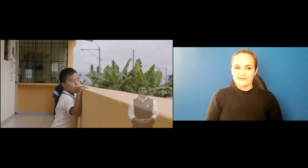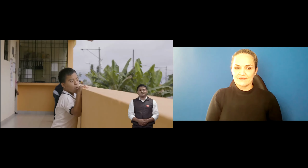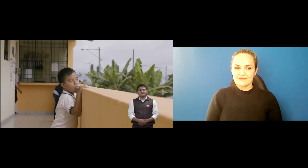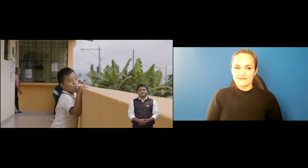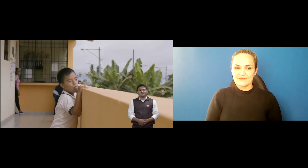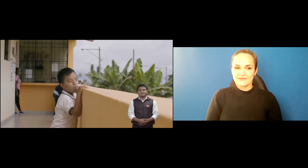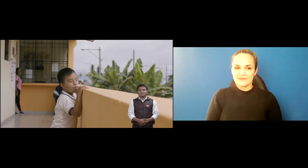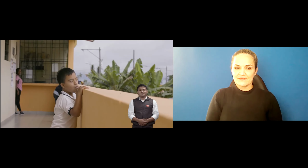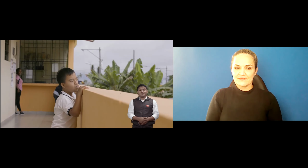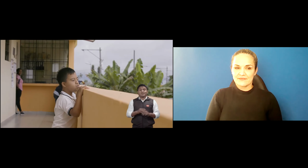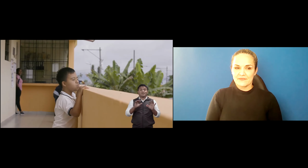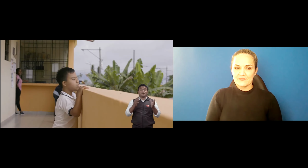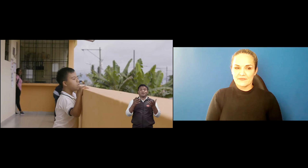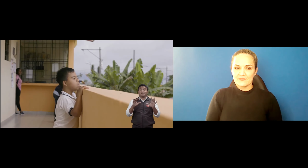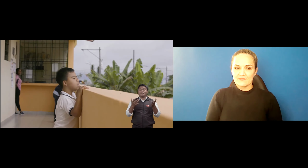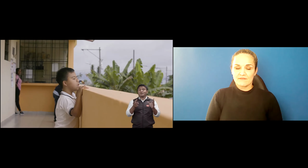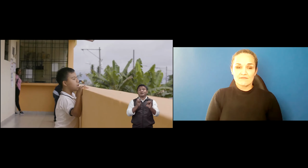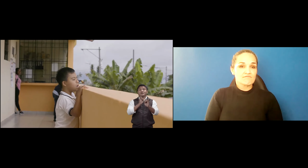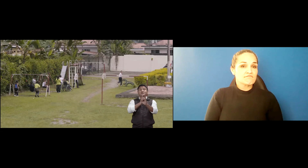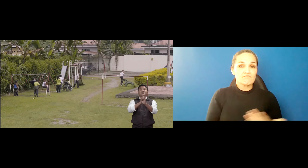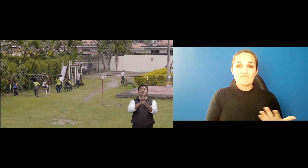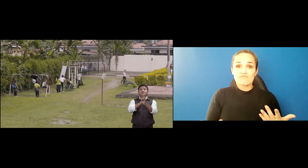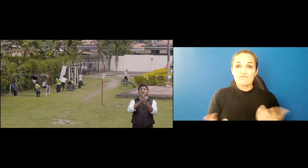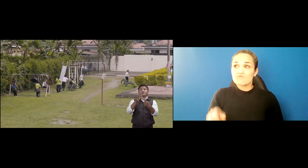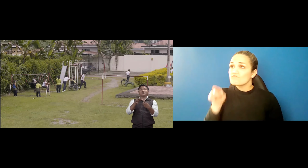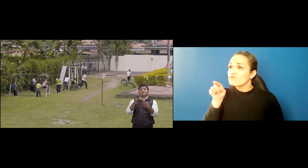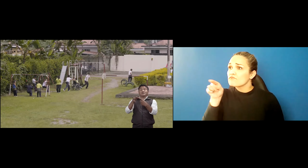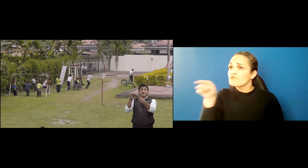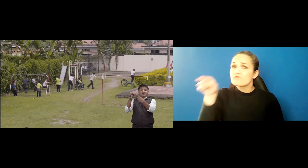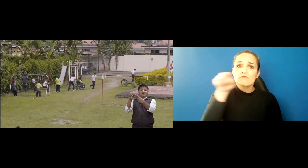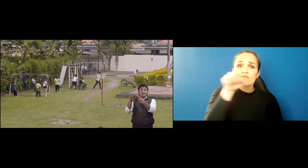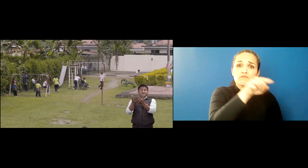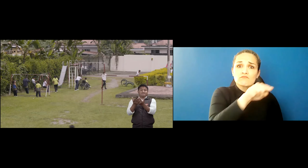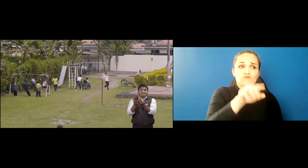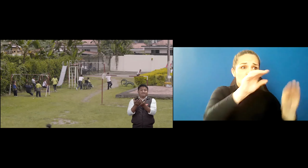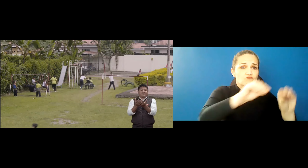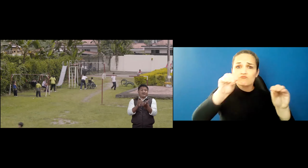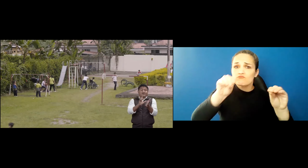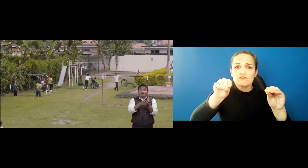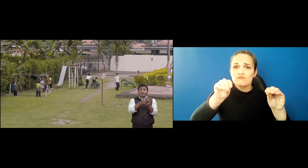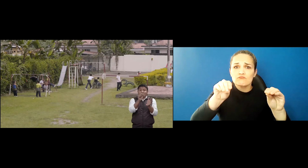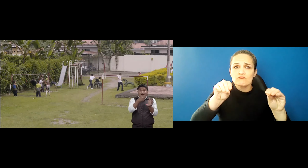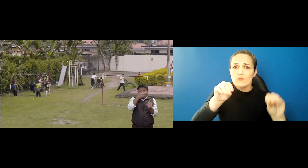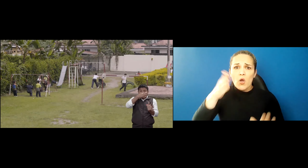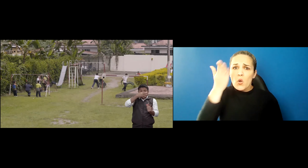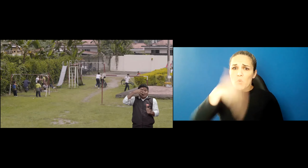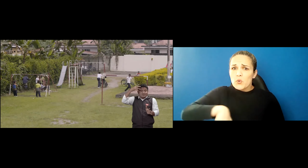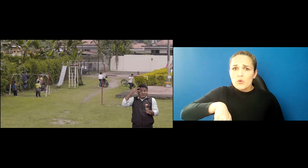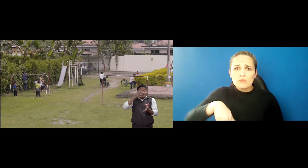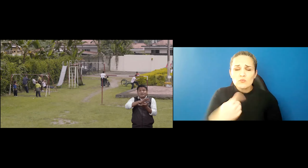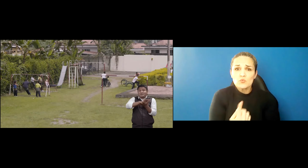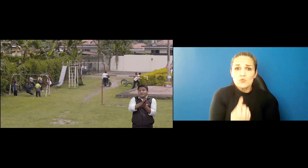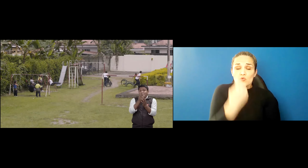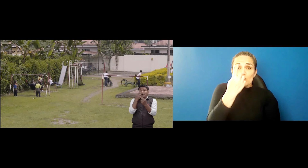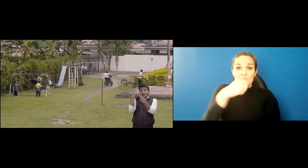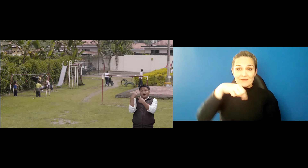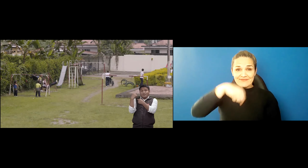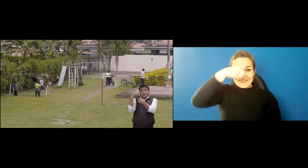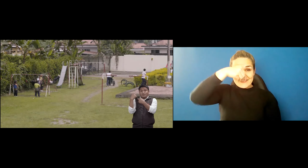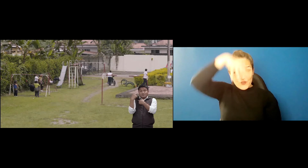you. There is no other specialized institution in Santo Domingo, if